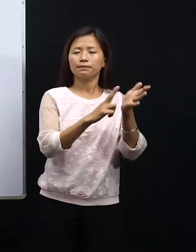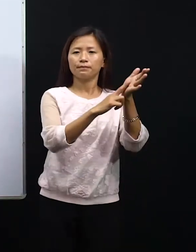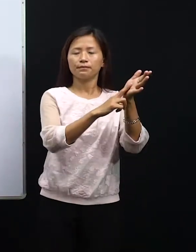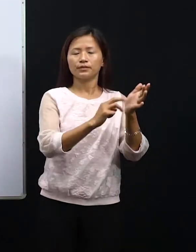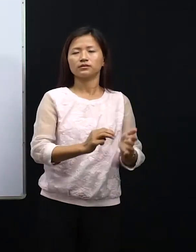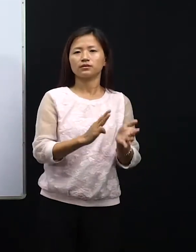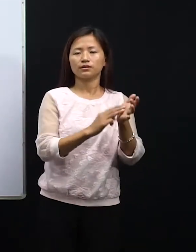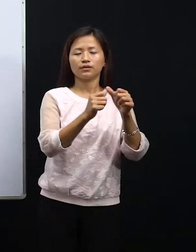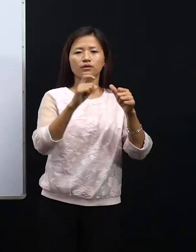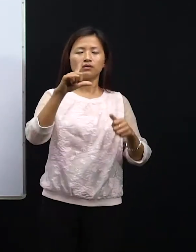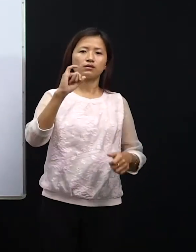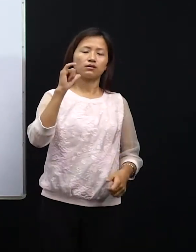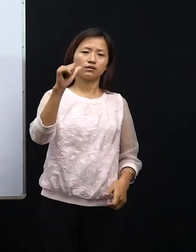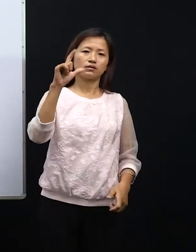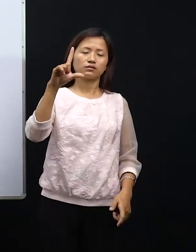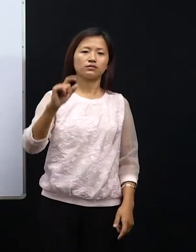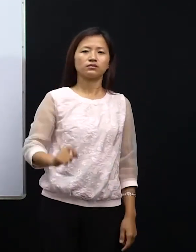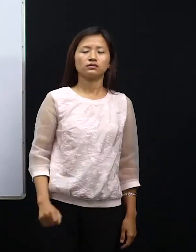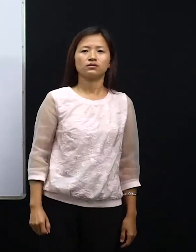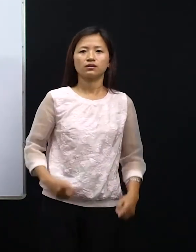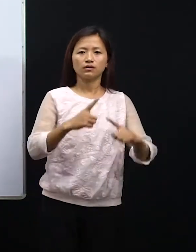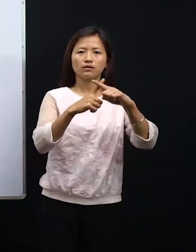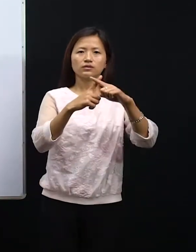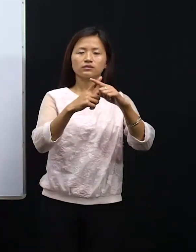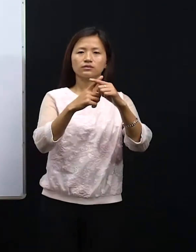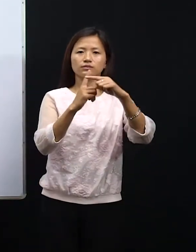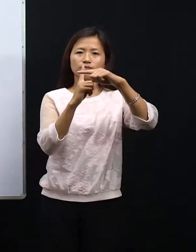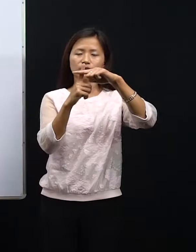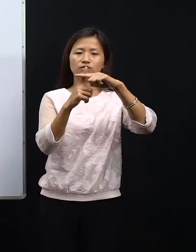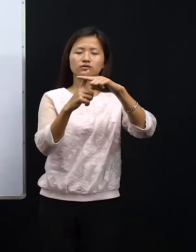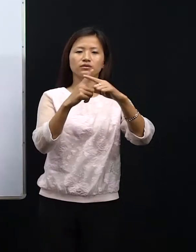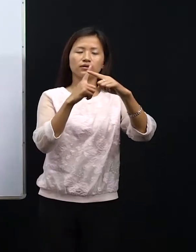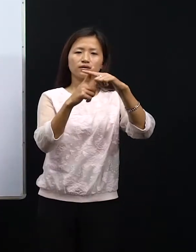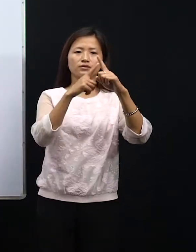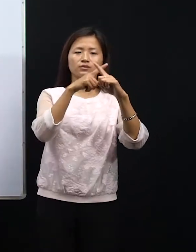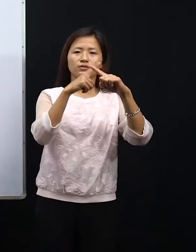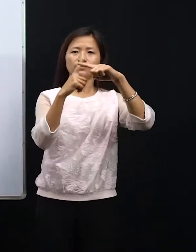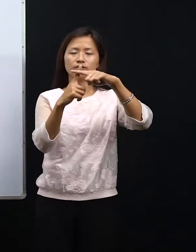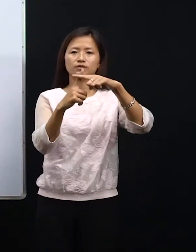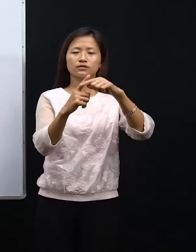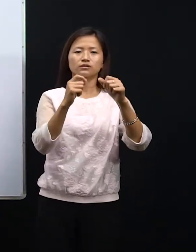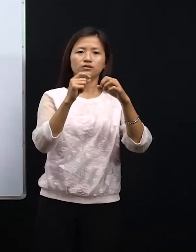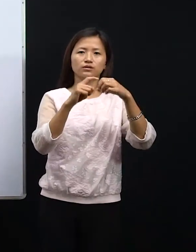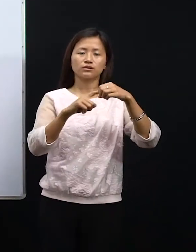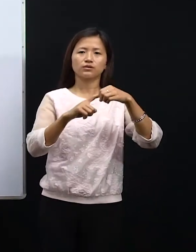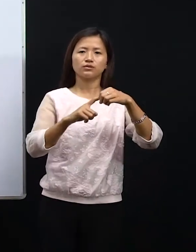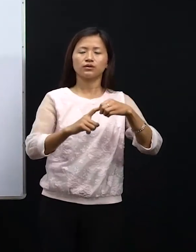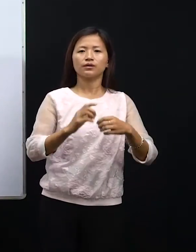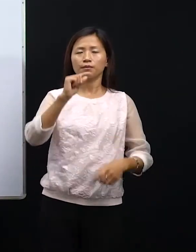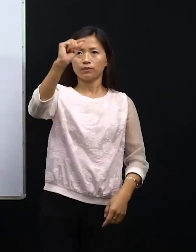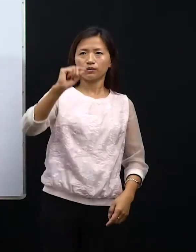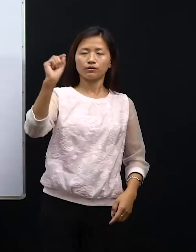next expression, x plus x squared plus x cubed plus x to the power